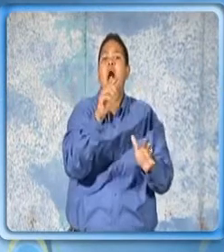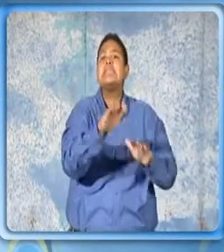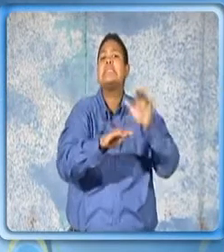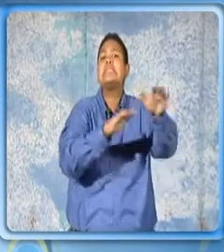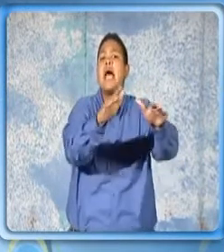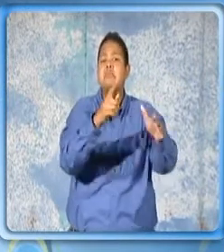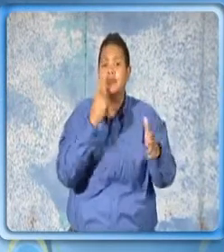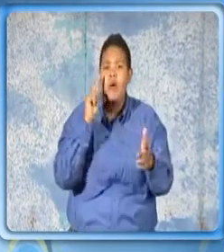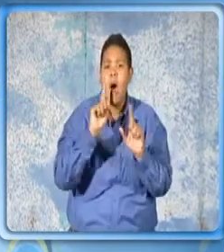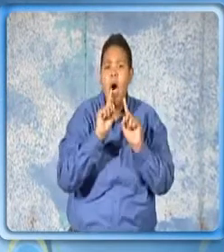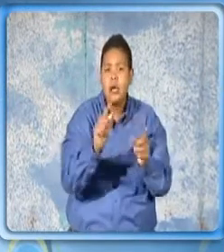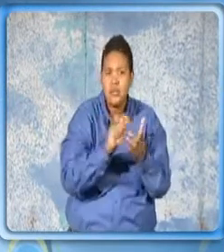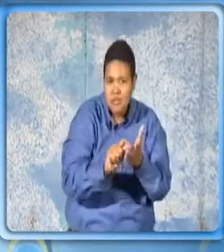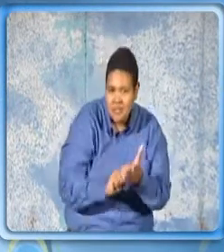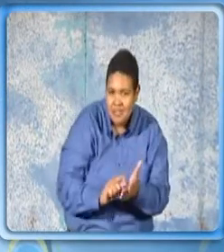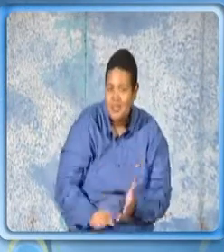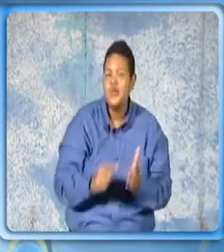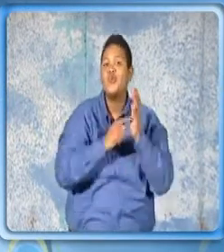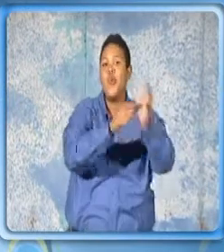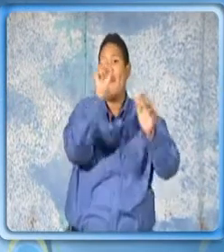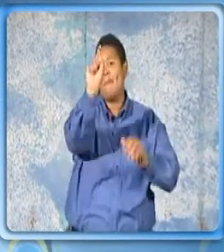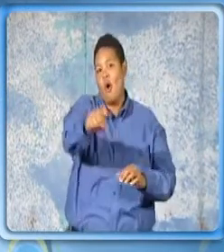arriving at your answer.